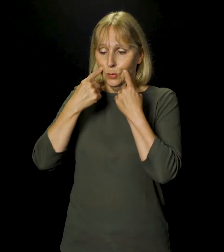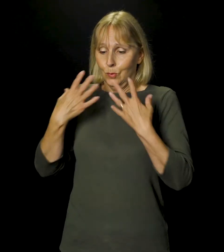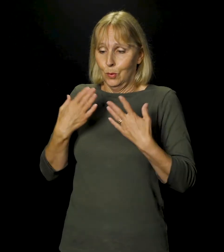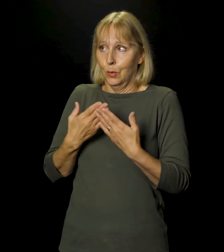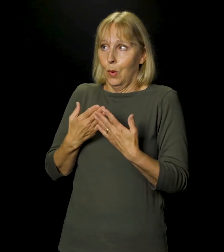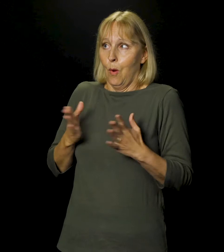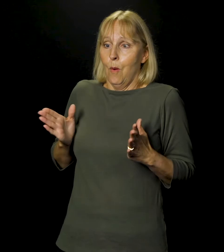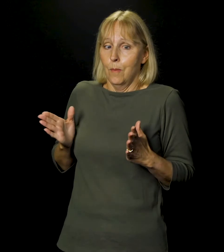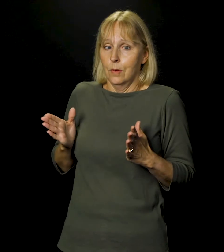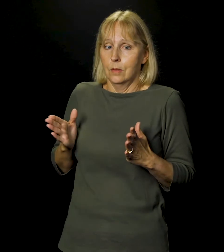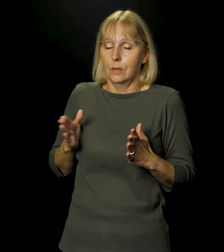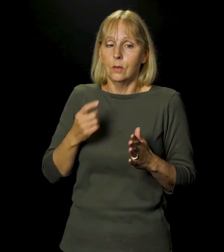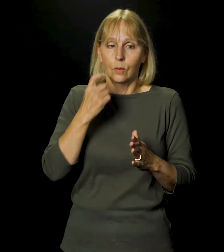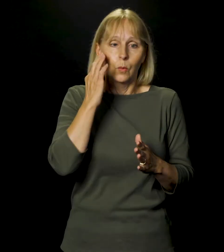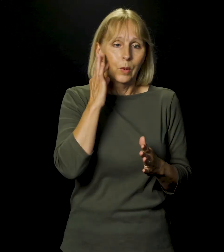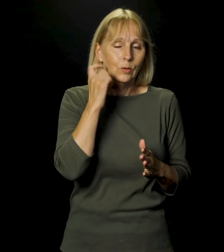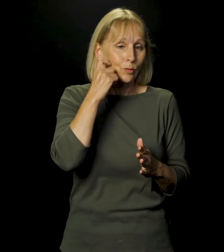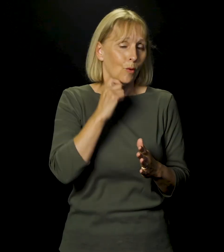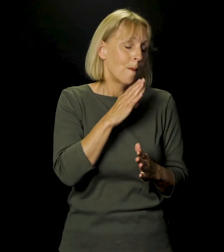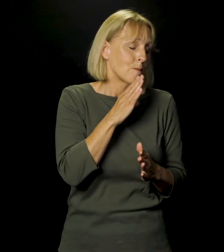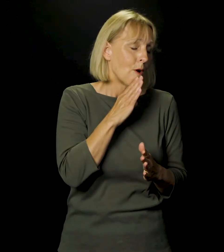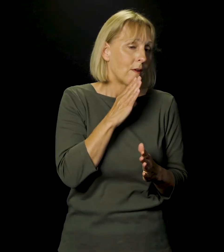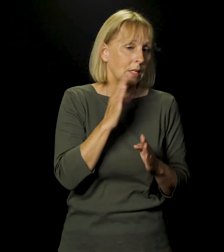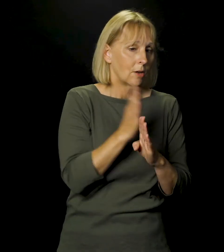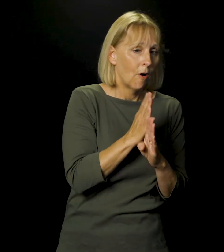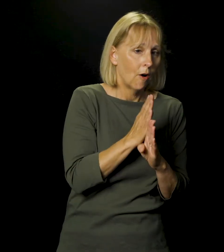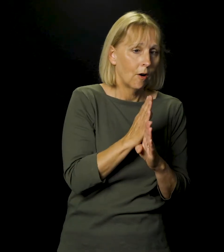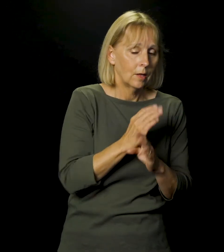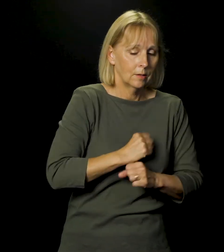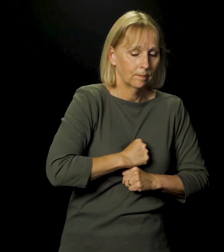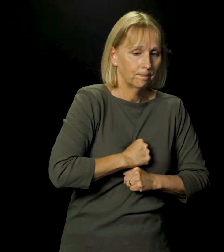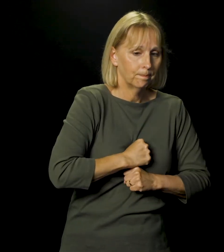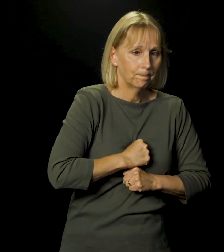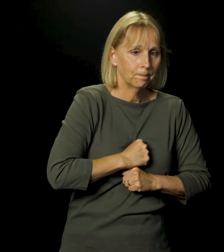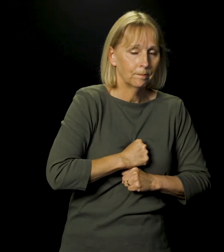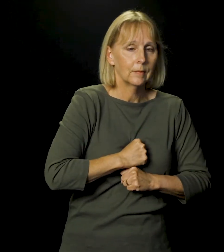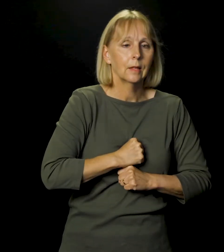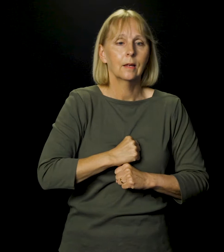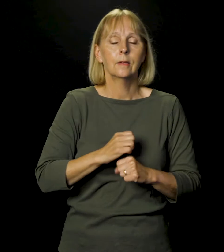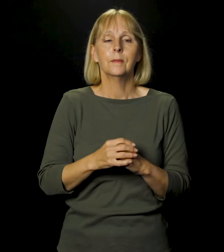to keep hidden and pushed away, that can feel really vulnerable to do that.